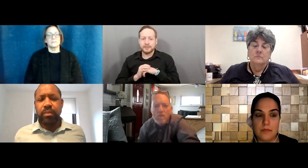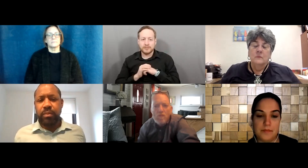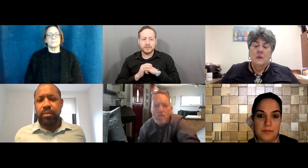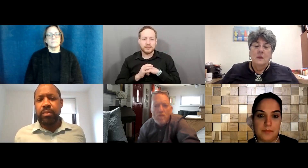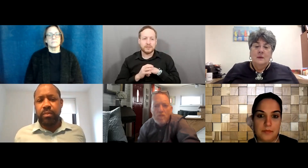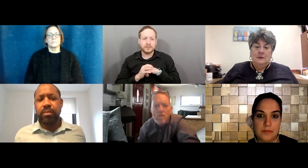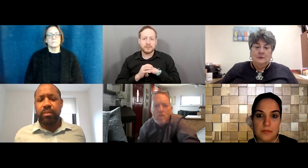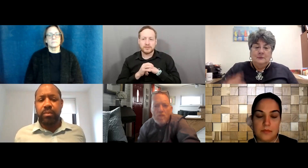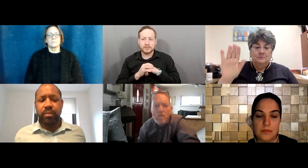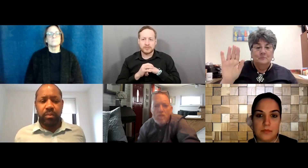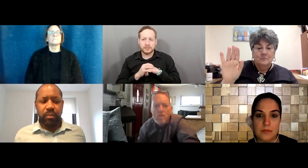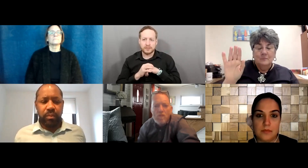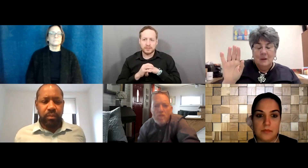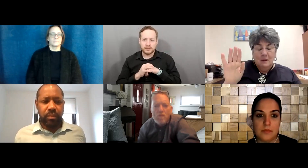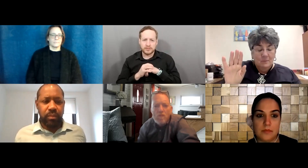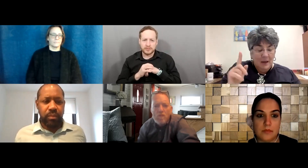needs.